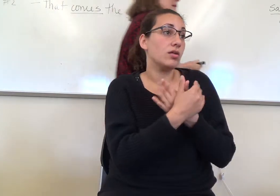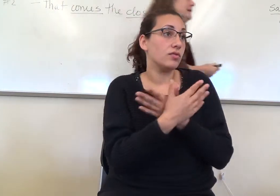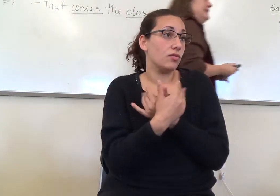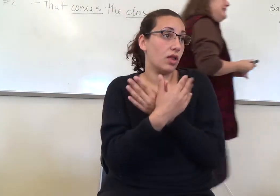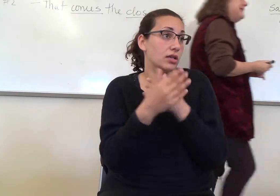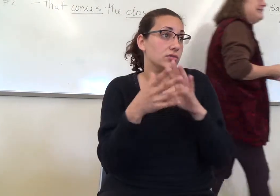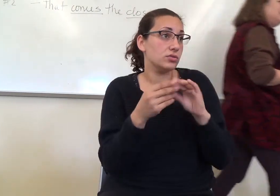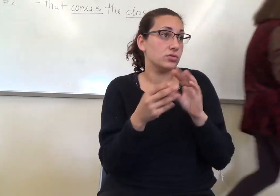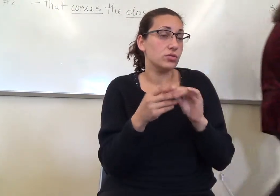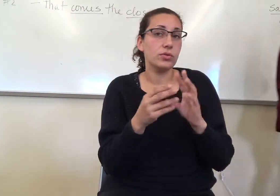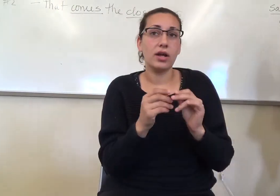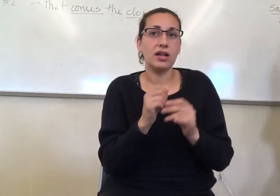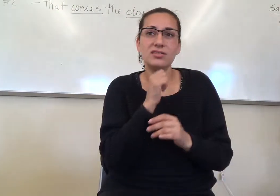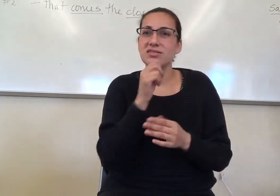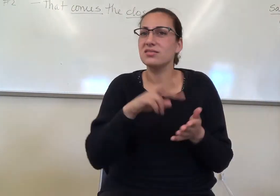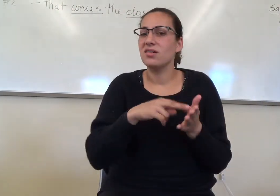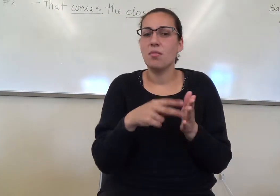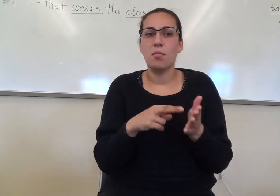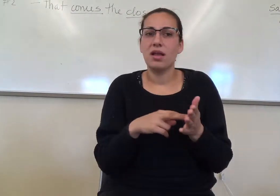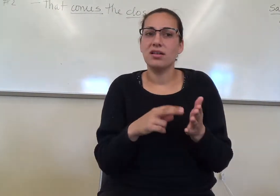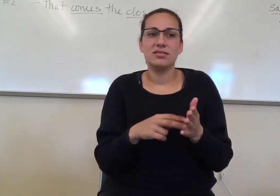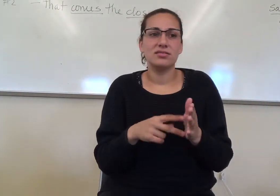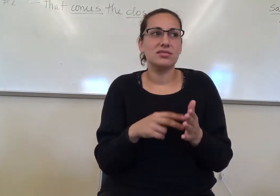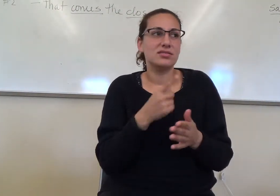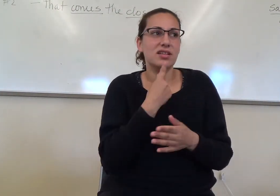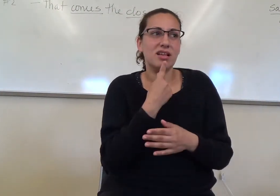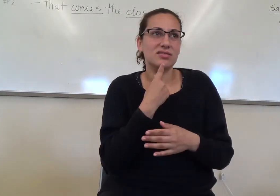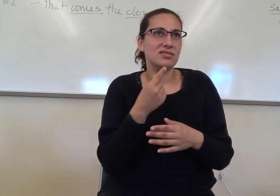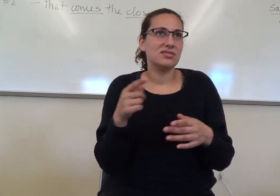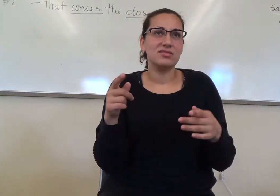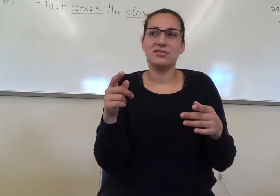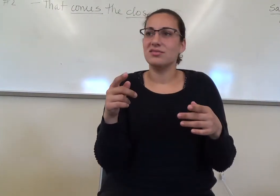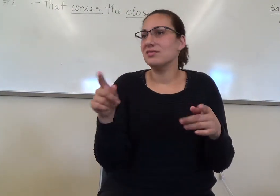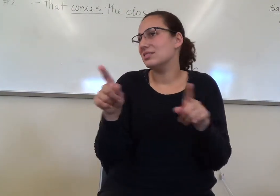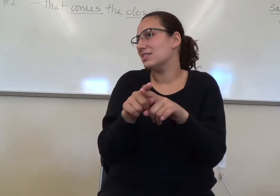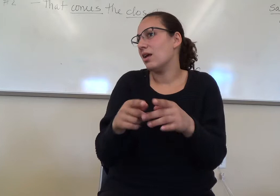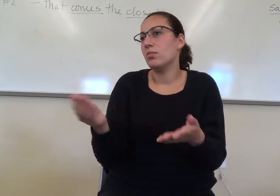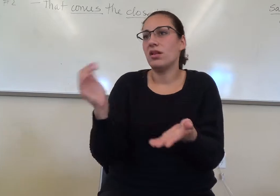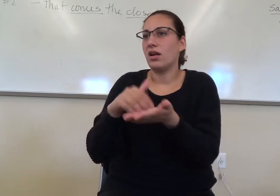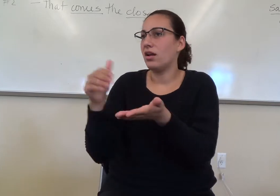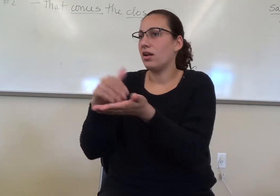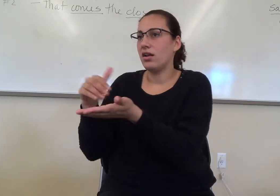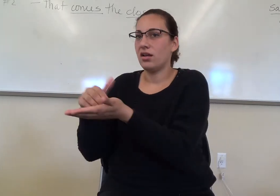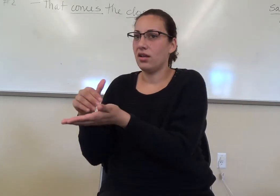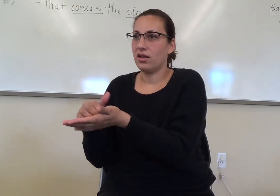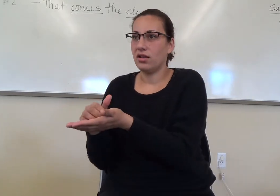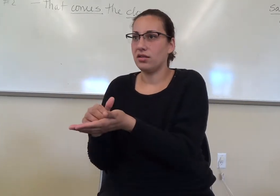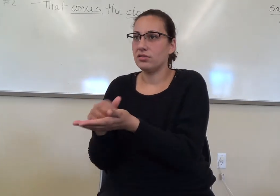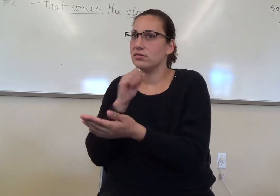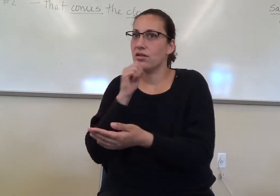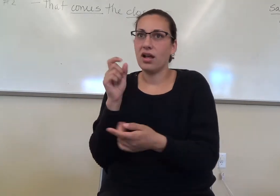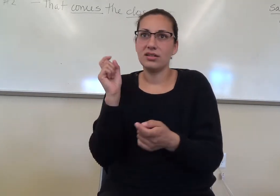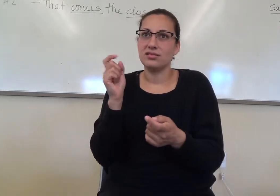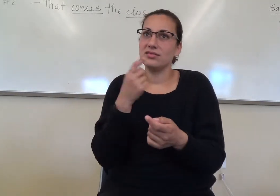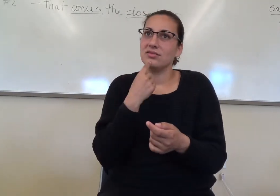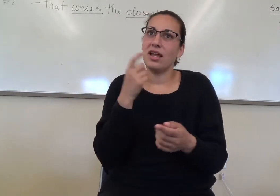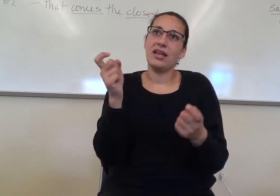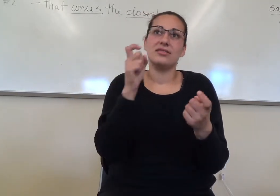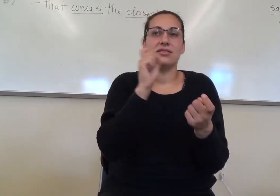It doesn't mean it says the same thing exactly. It's not going to say exactly the same thing. It comes